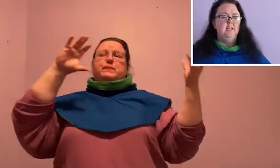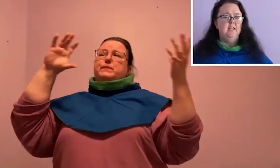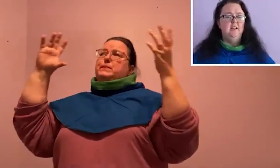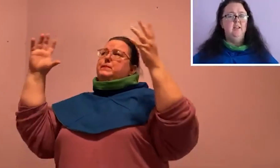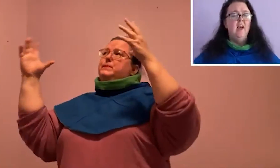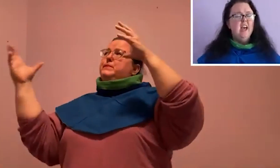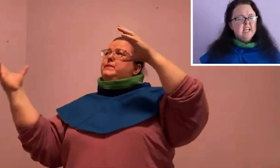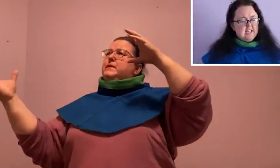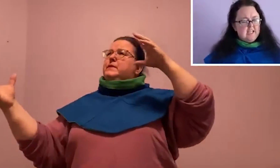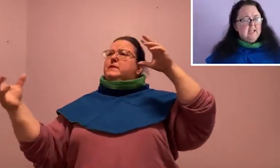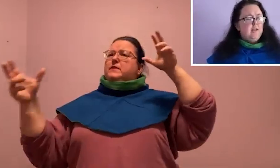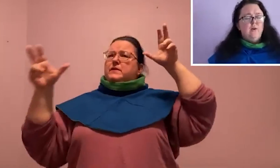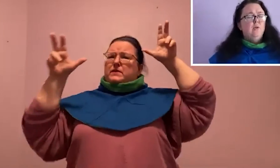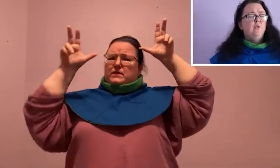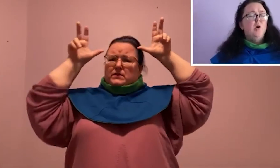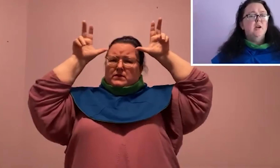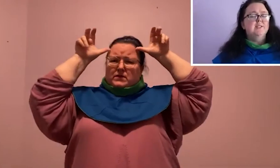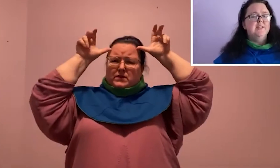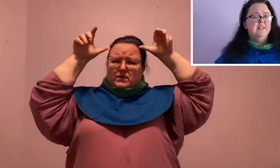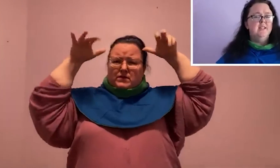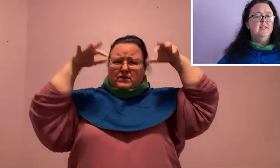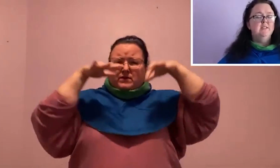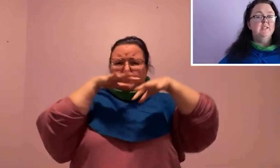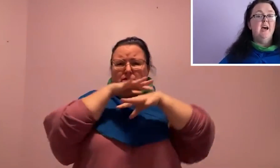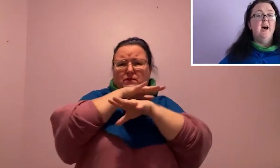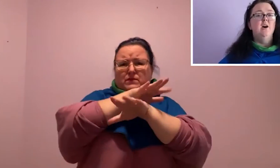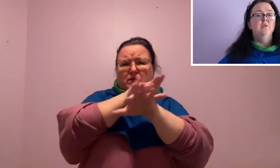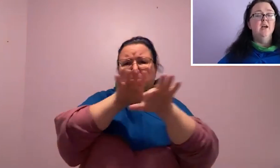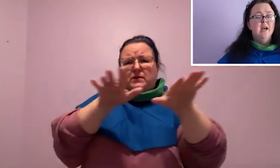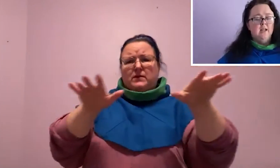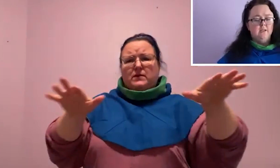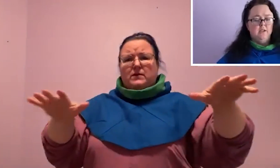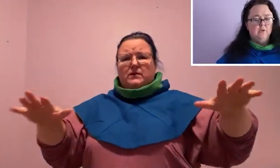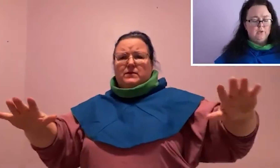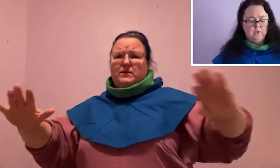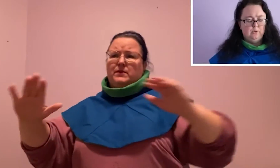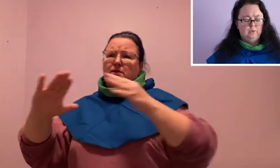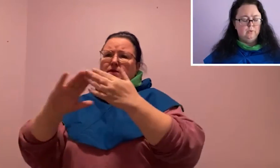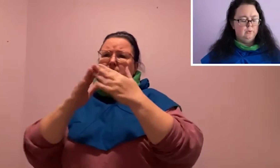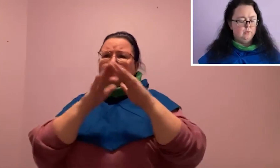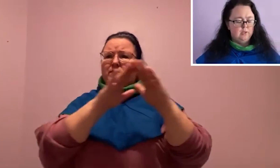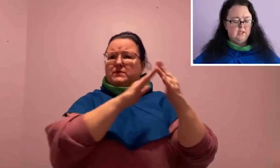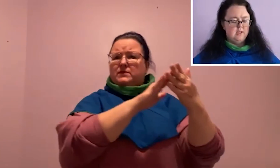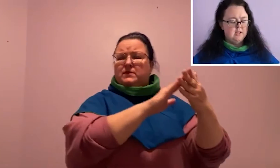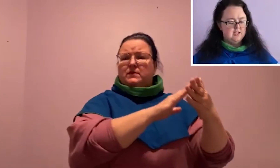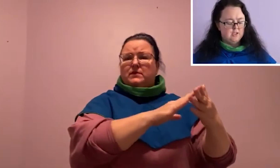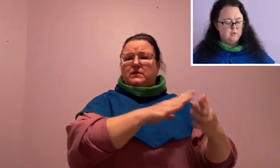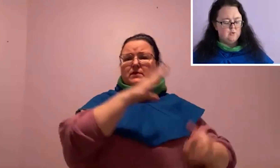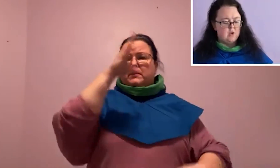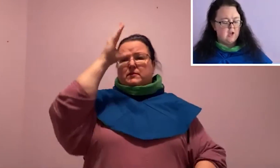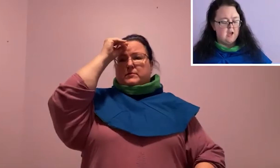flying. Eva walks in Lincoln Town, little Hugh is